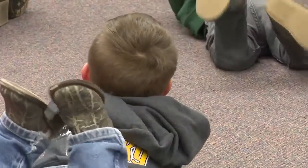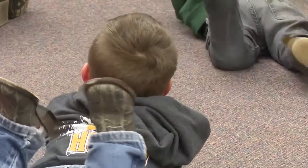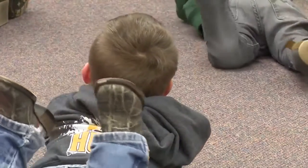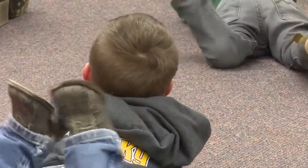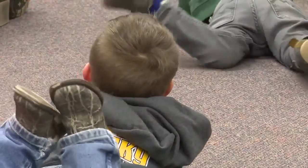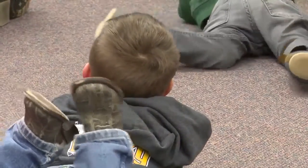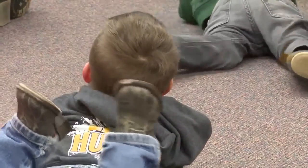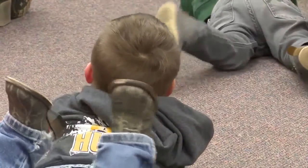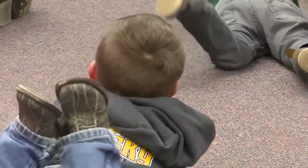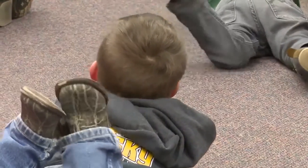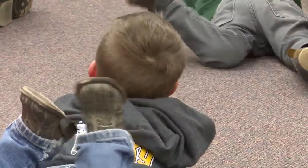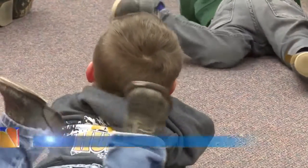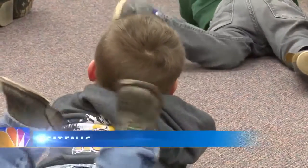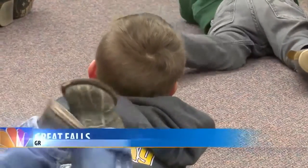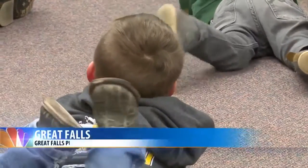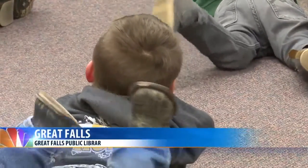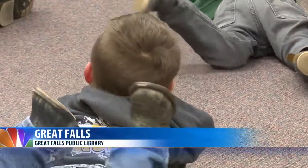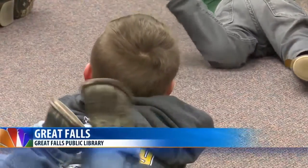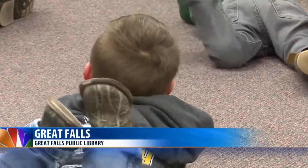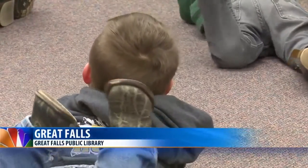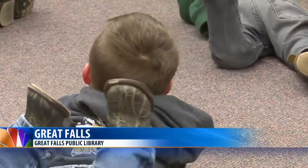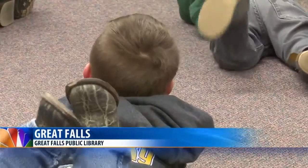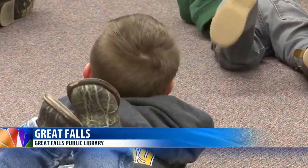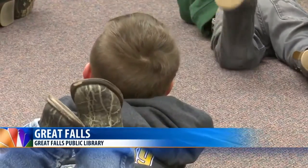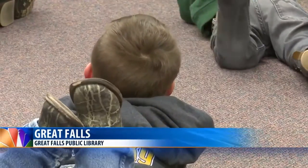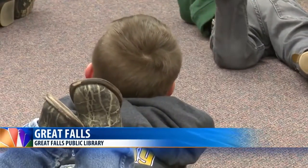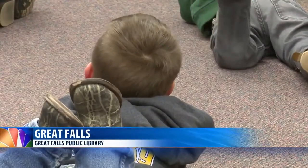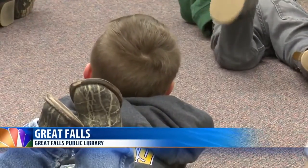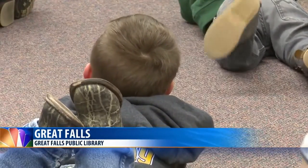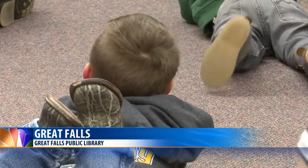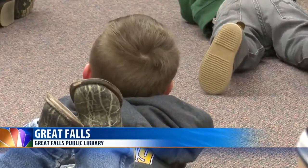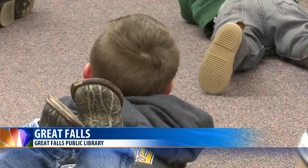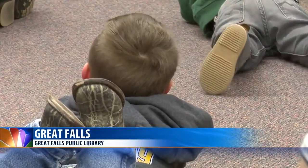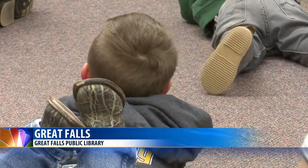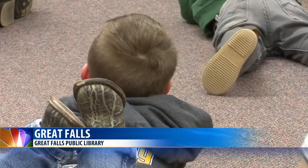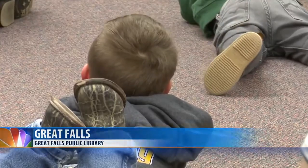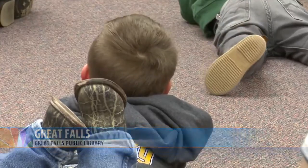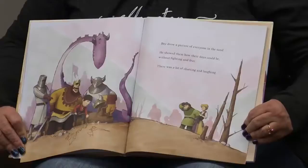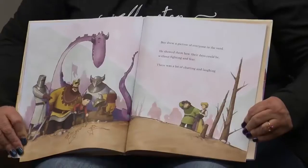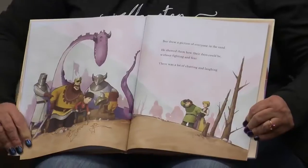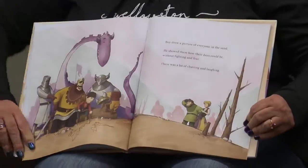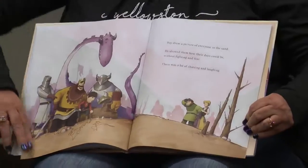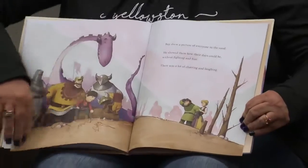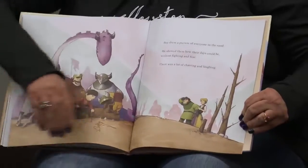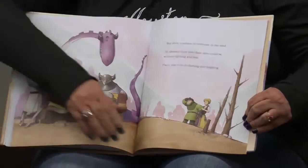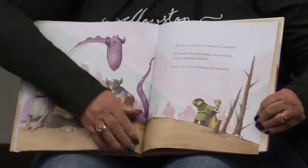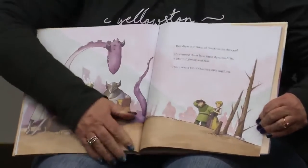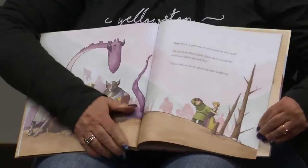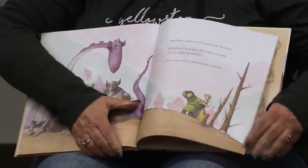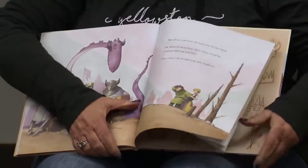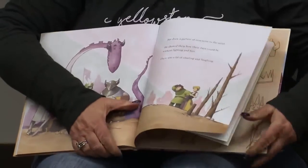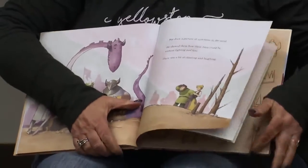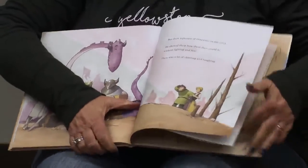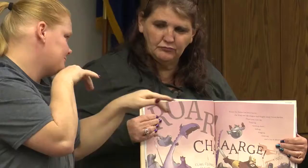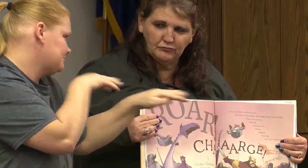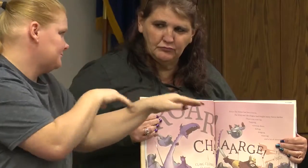Thursday morning, a group of preschoolers gather in the library basement for an hour of storytelling. Storytime is an early